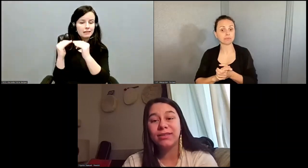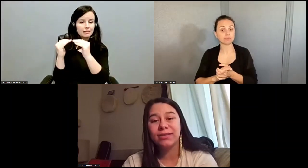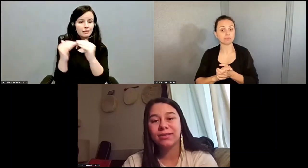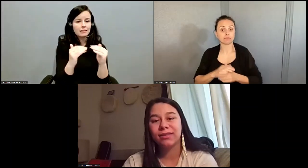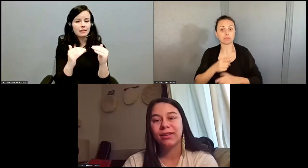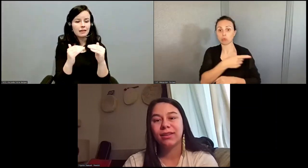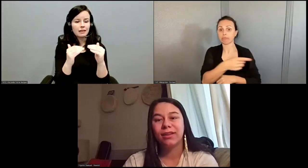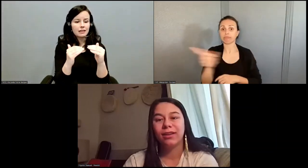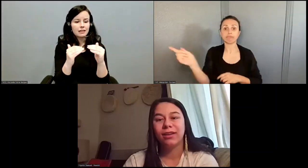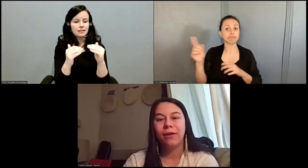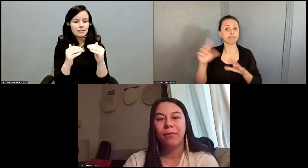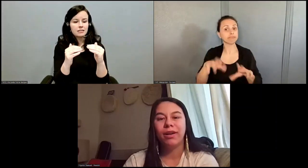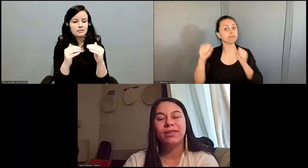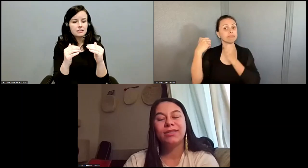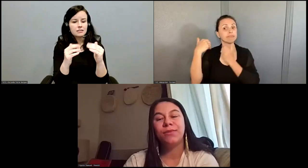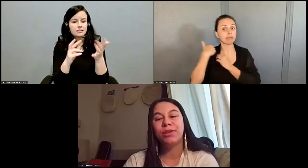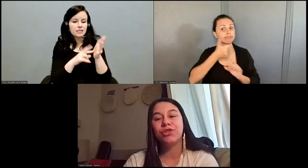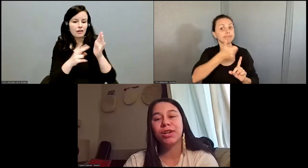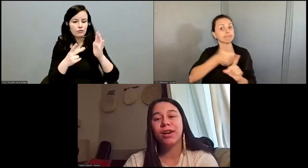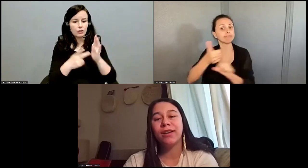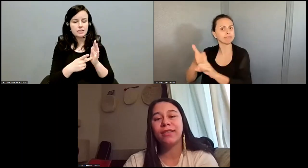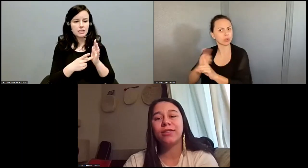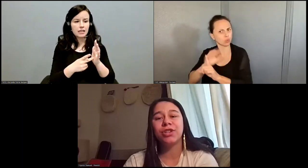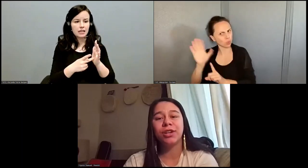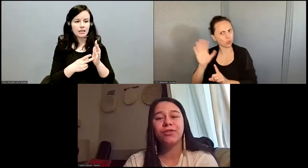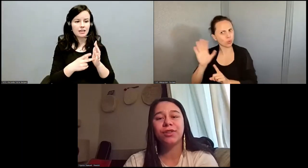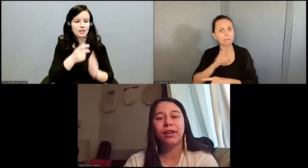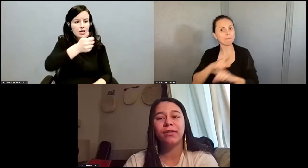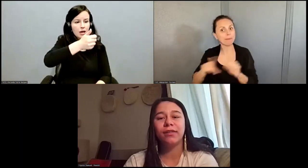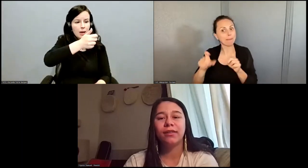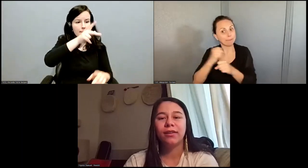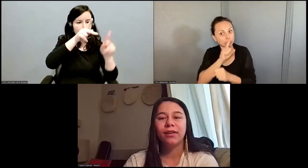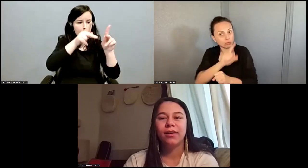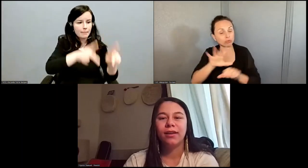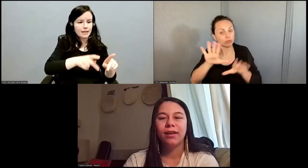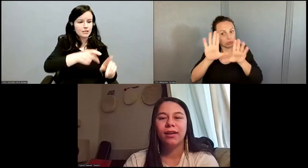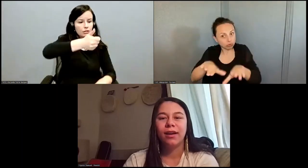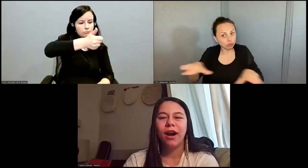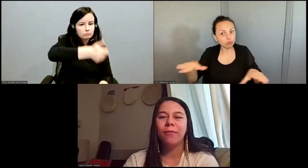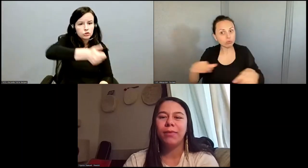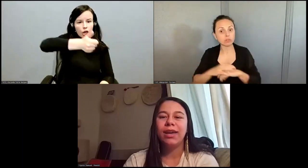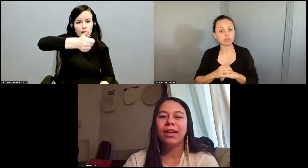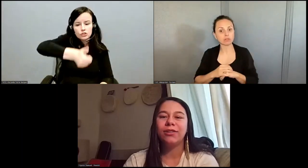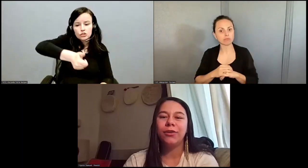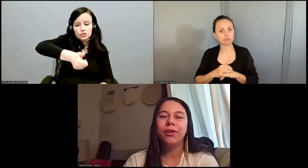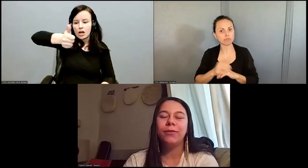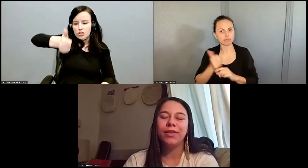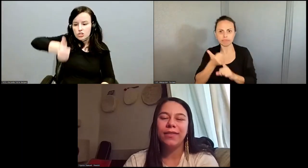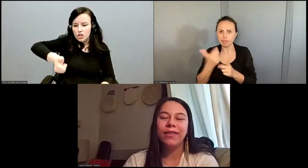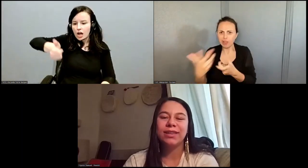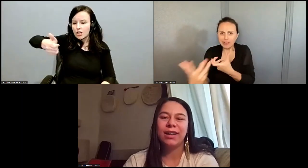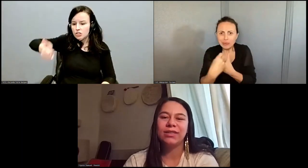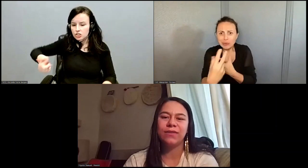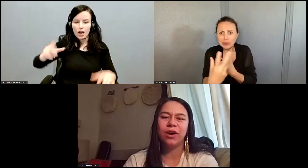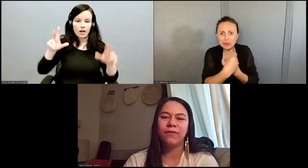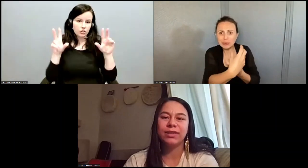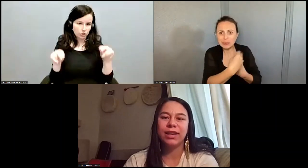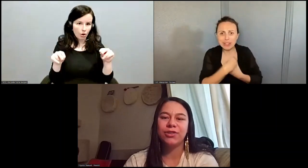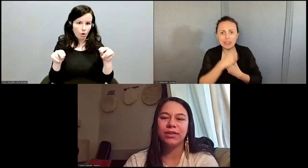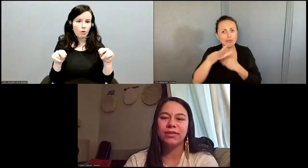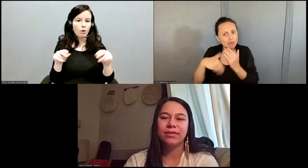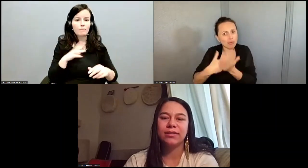one of us, but it is to ensure that the children are being included within these kinds